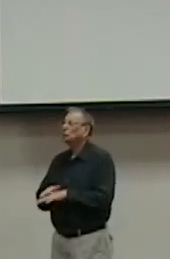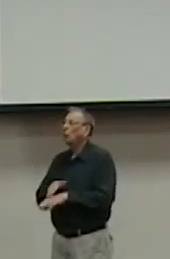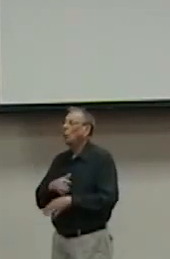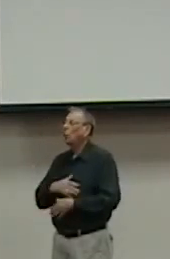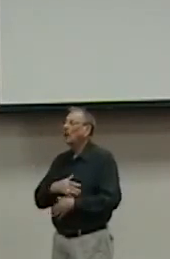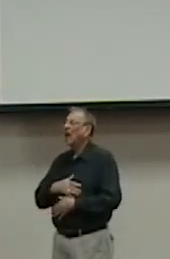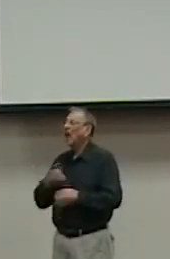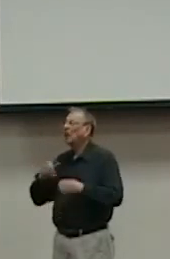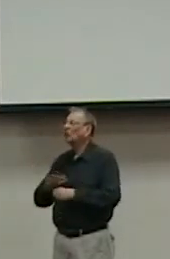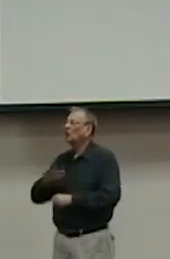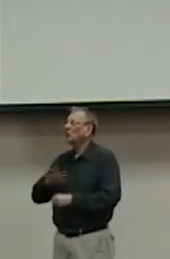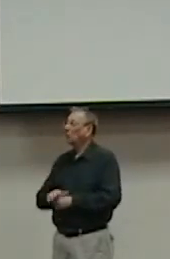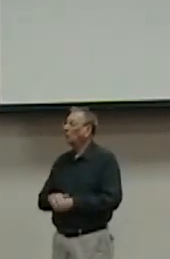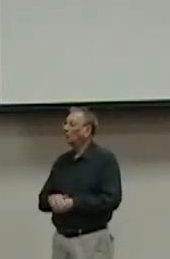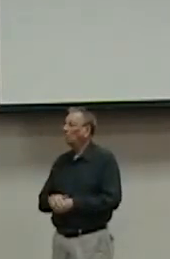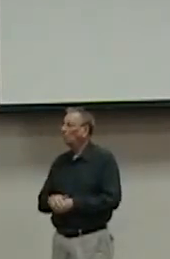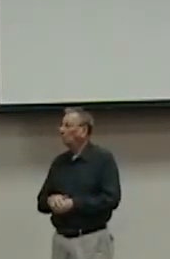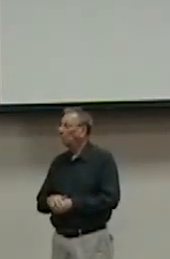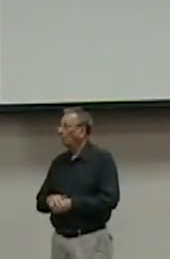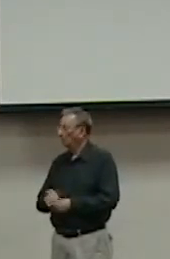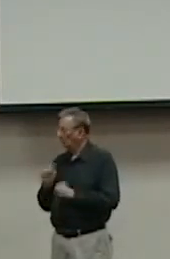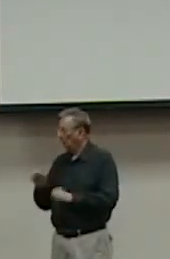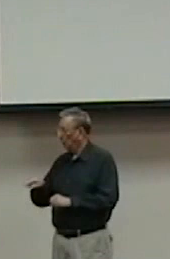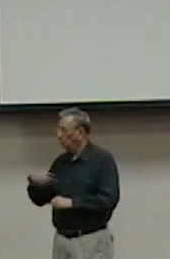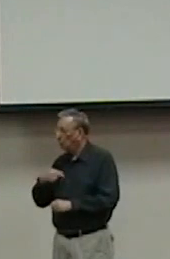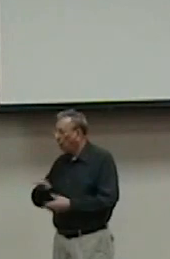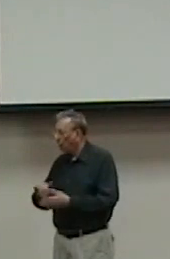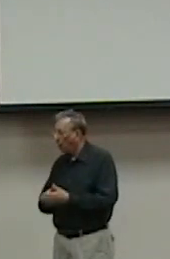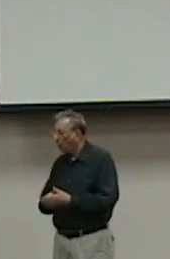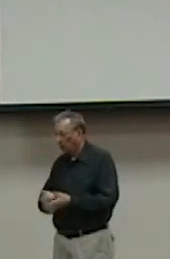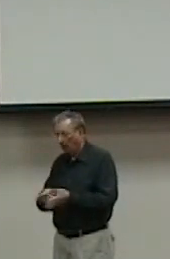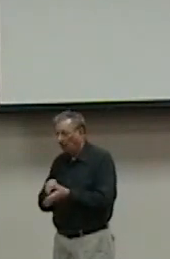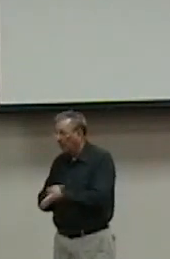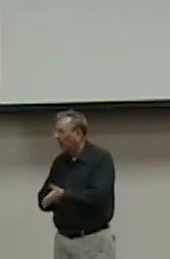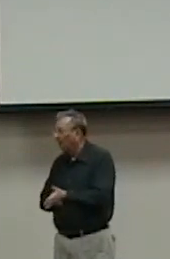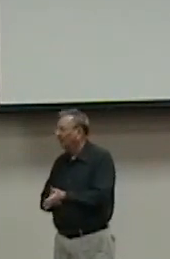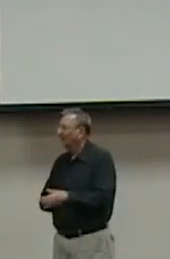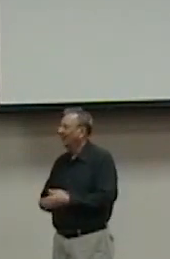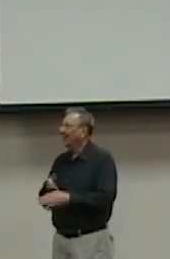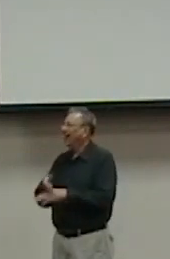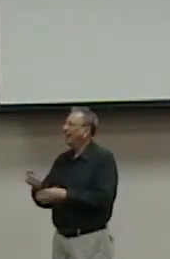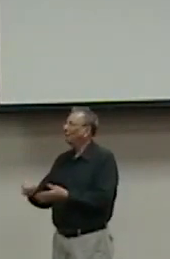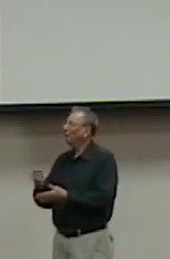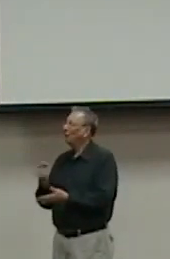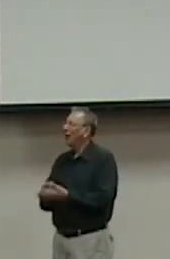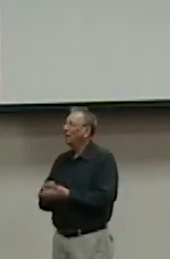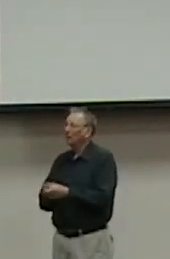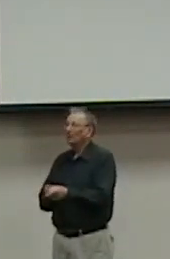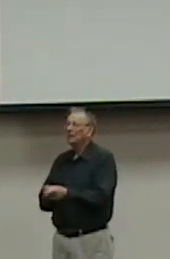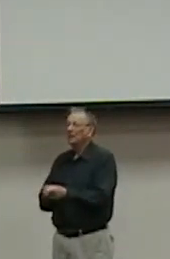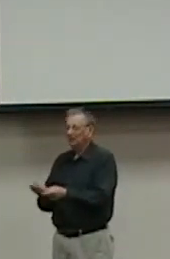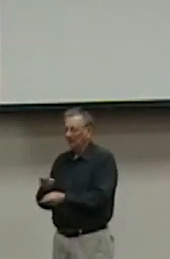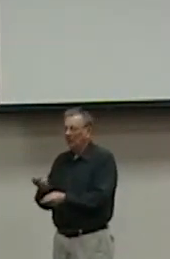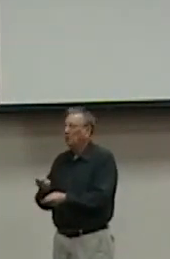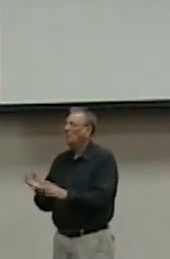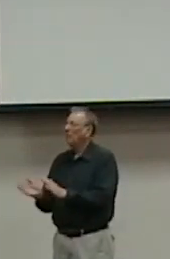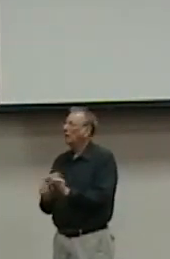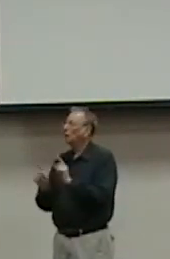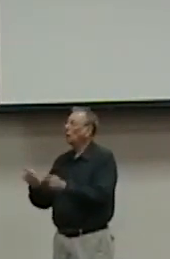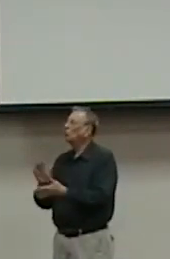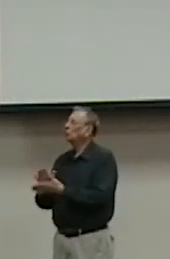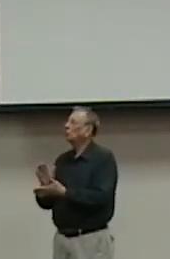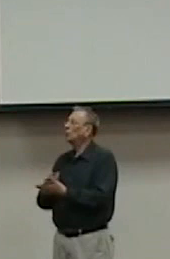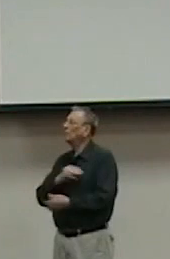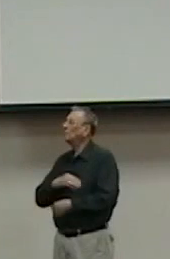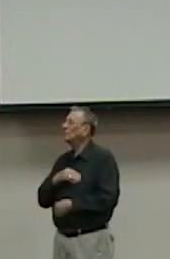wonder how many of us can see all of those in him. After graduating, Michael and Alyssa plan to go through the School of